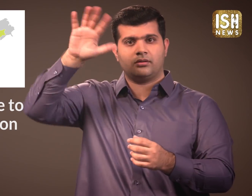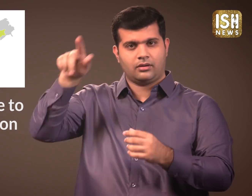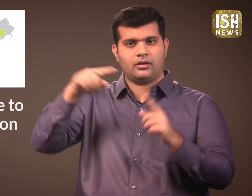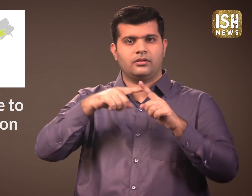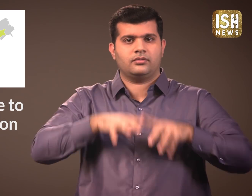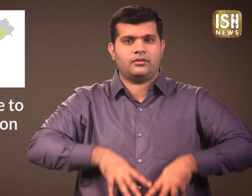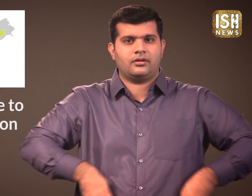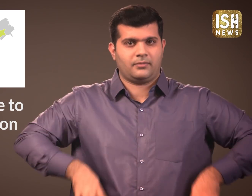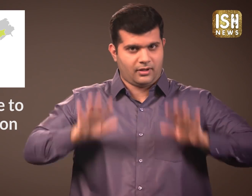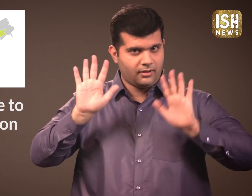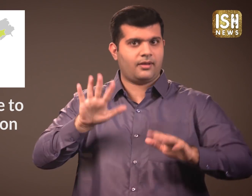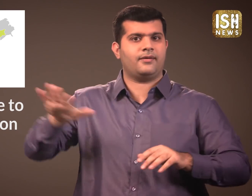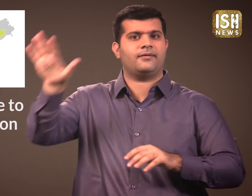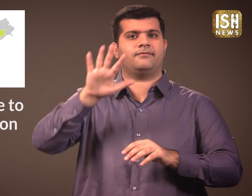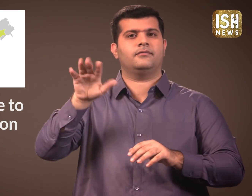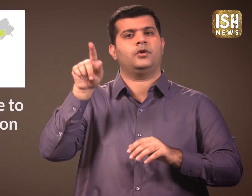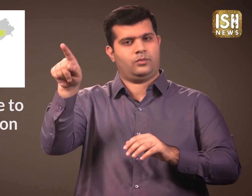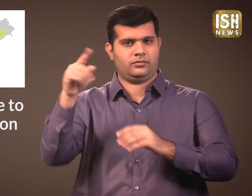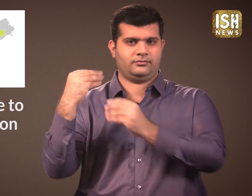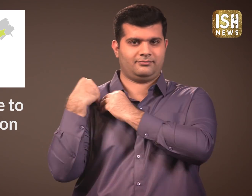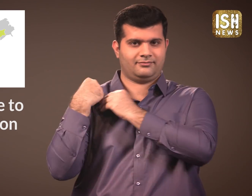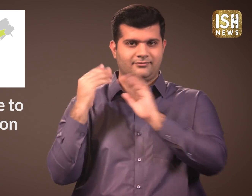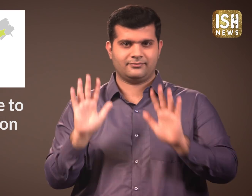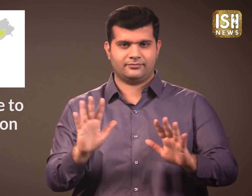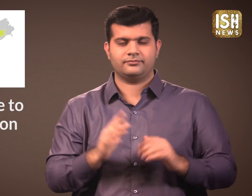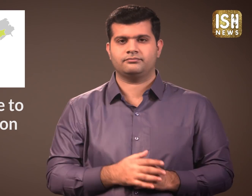covering its hilly tribal areas.